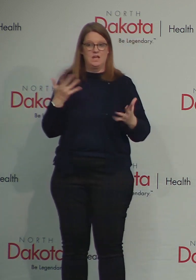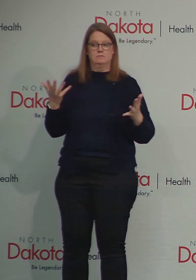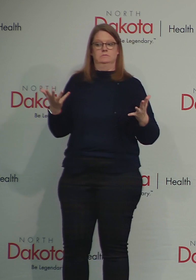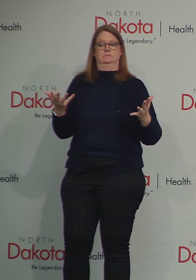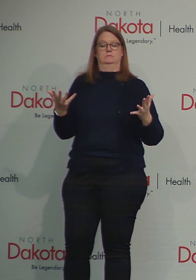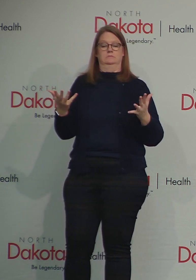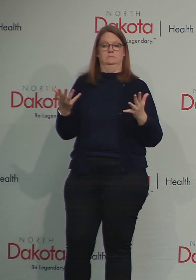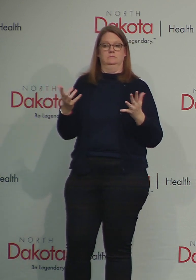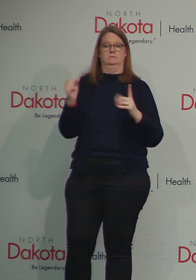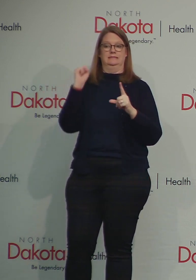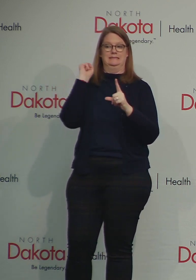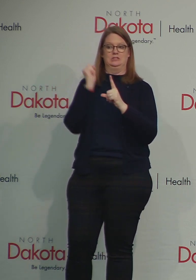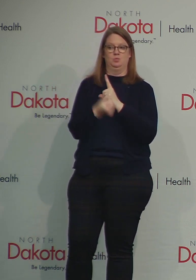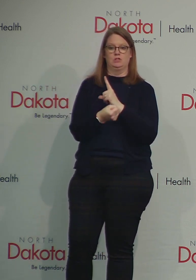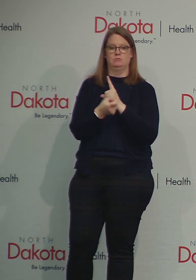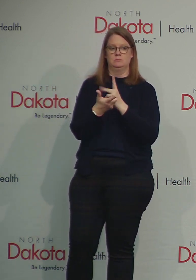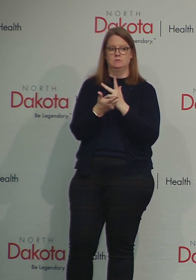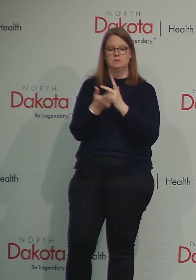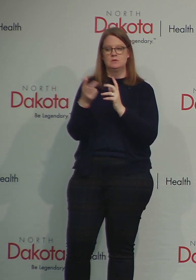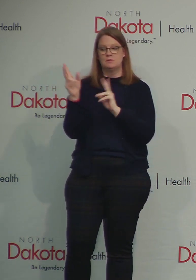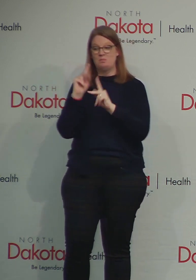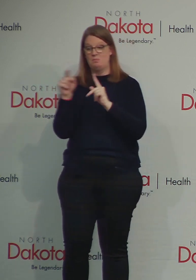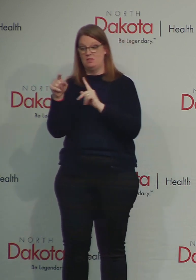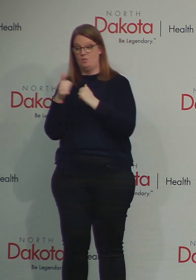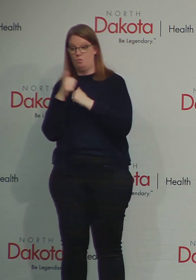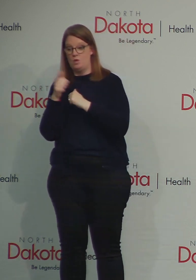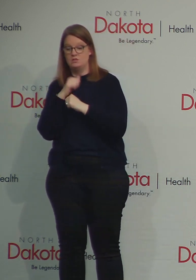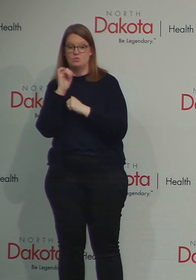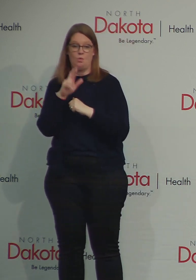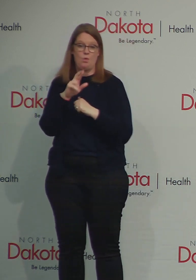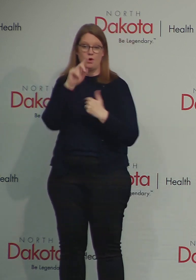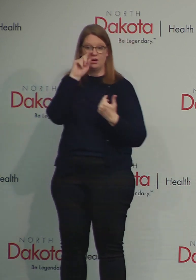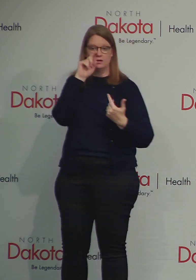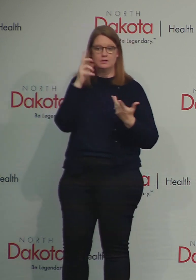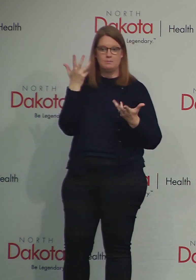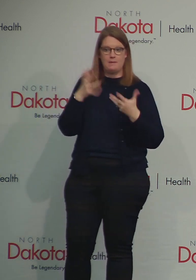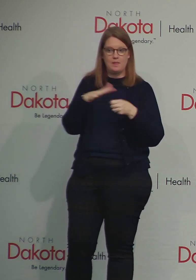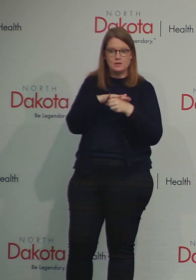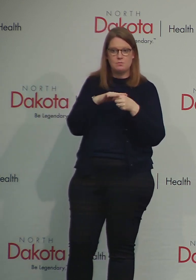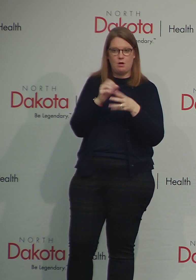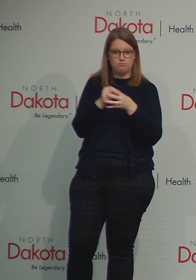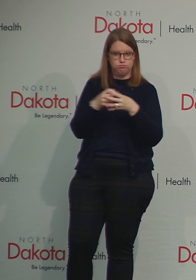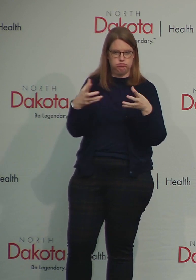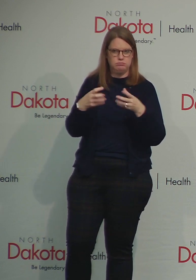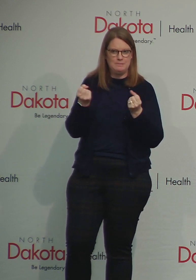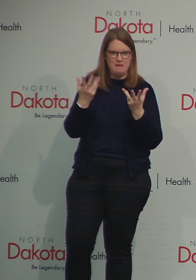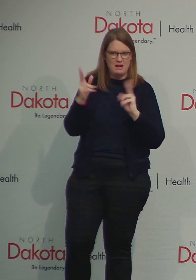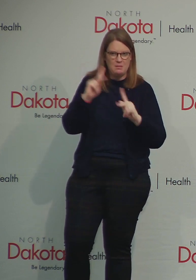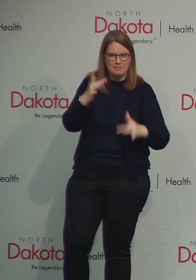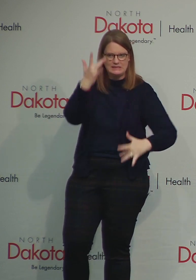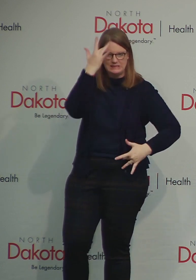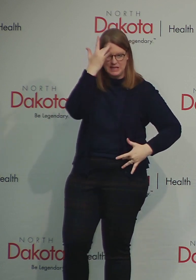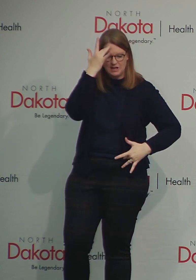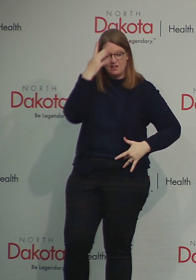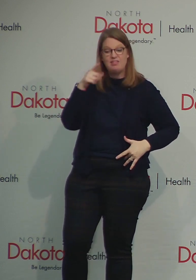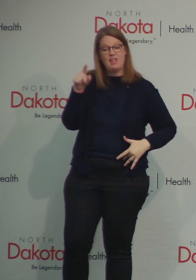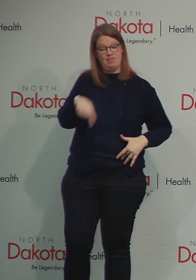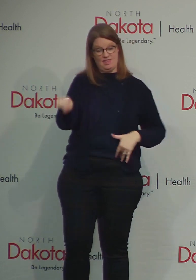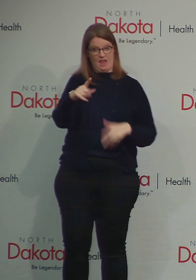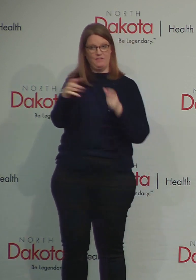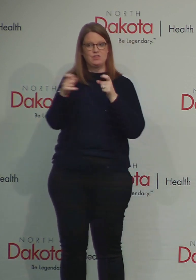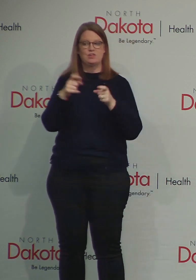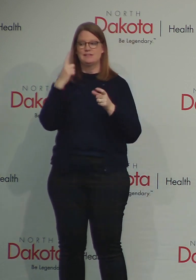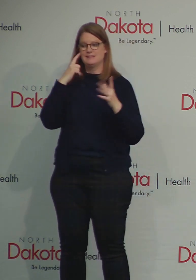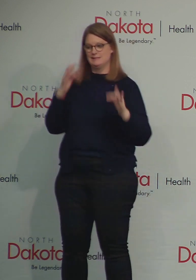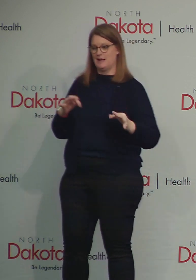a situation where they've got either people at risk or in the middle of a more localized breakout. They have control to be able to